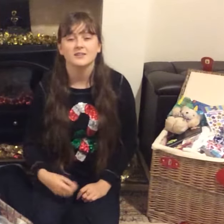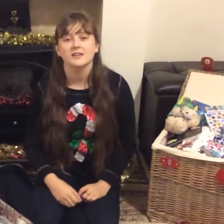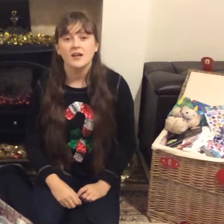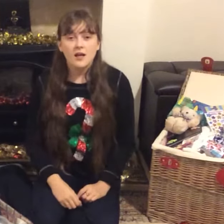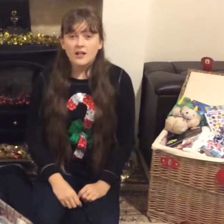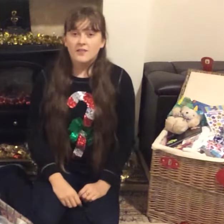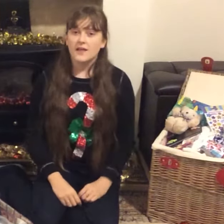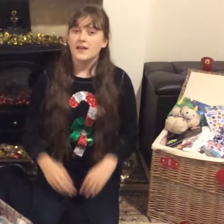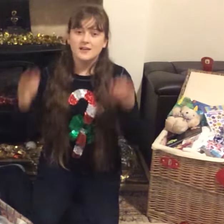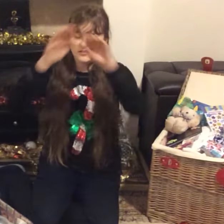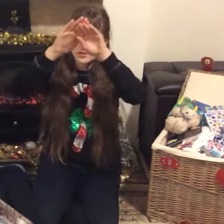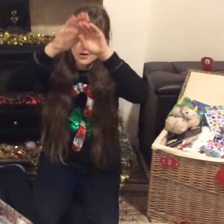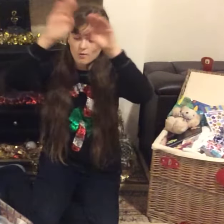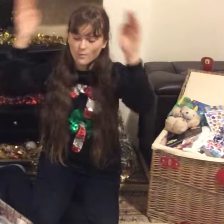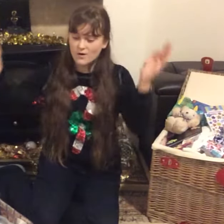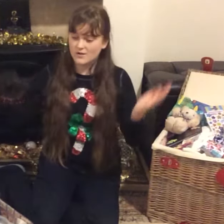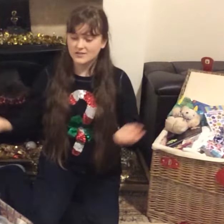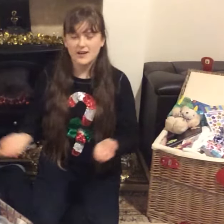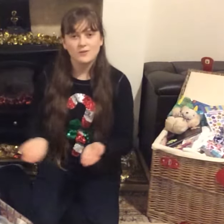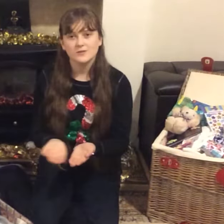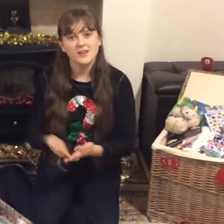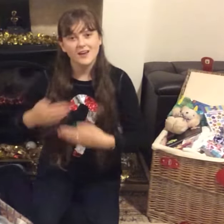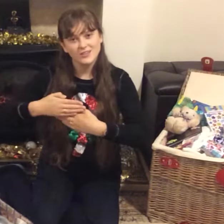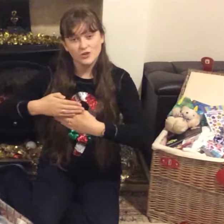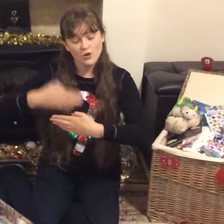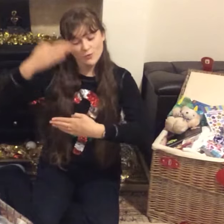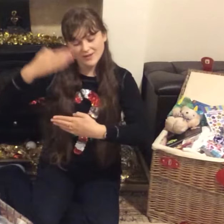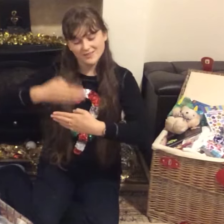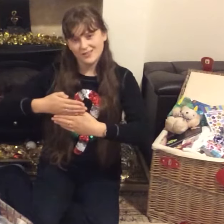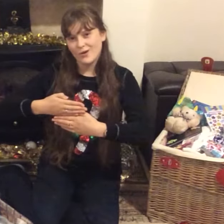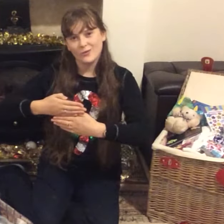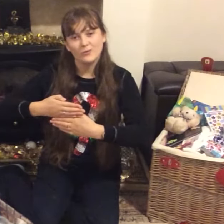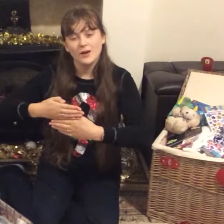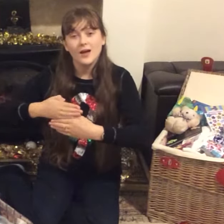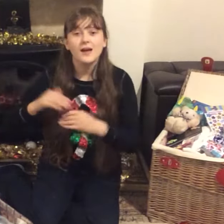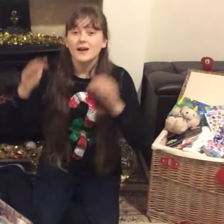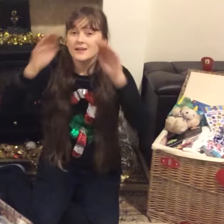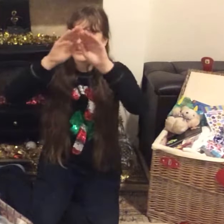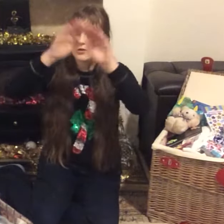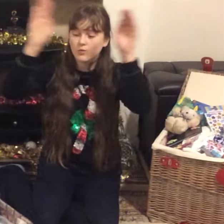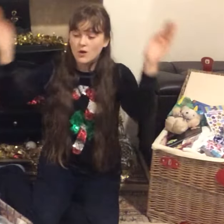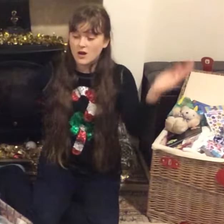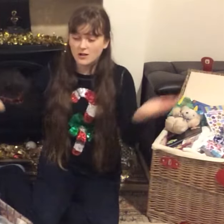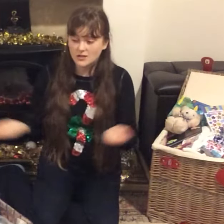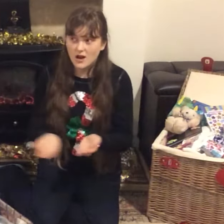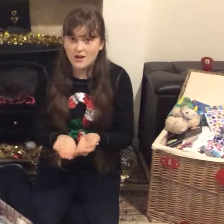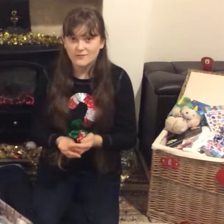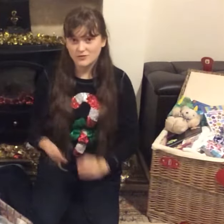there's no world outside your window. And it's the world of